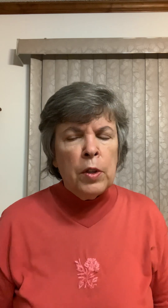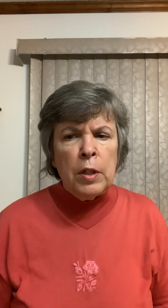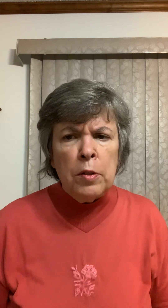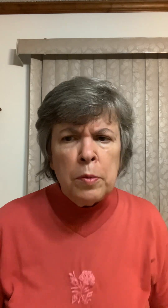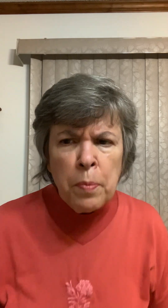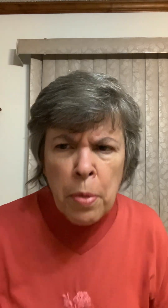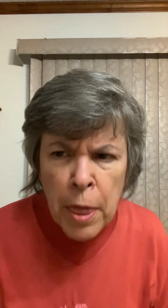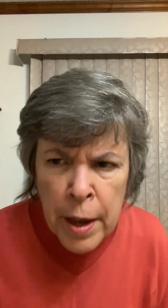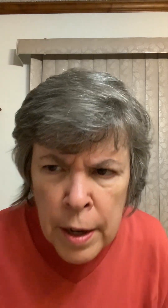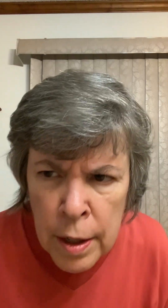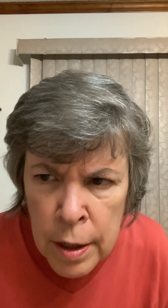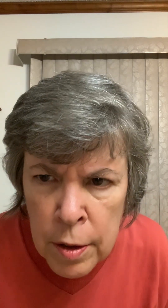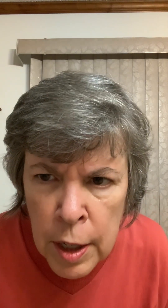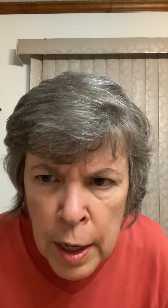things. Okay.